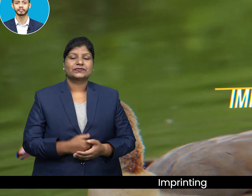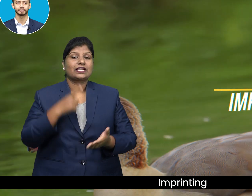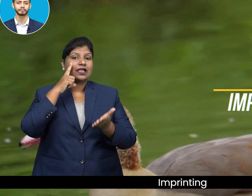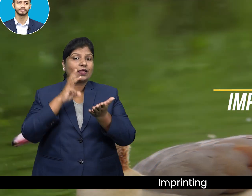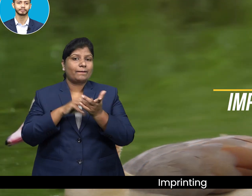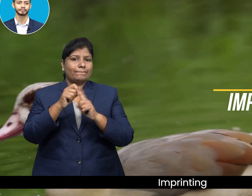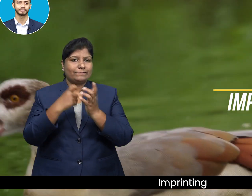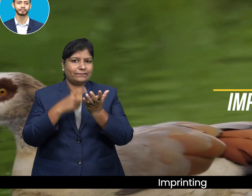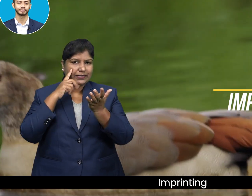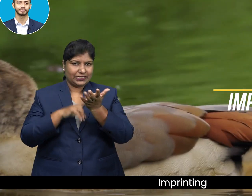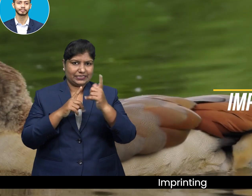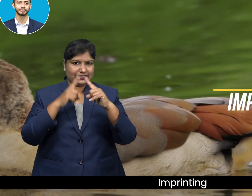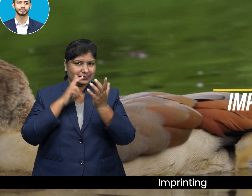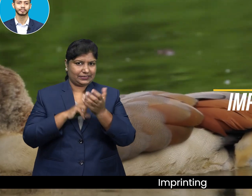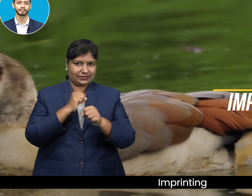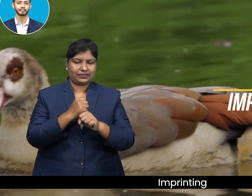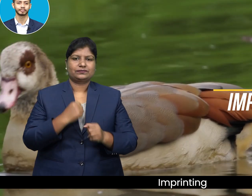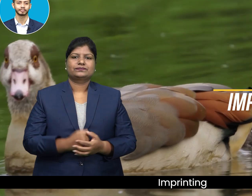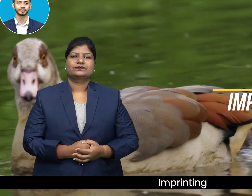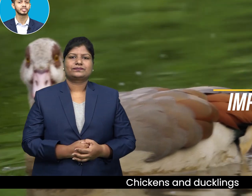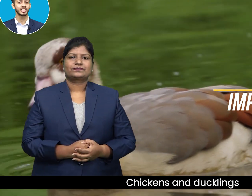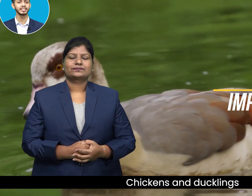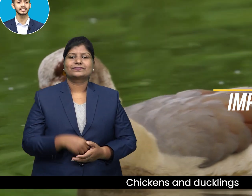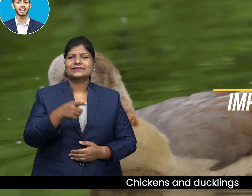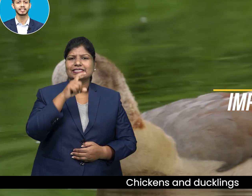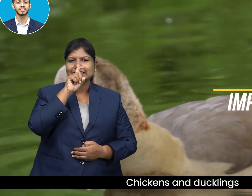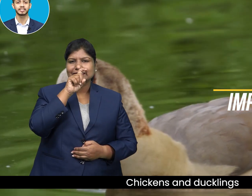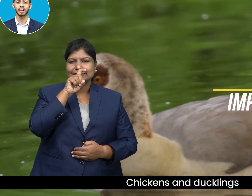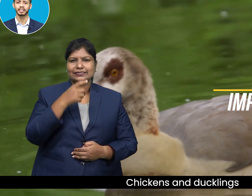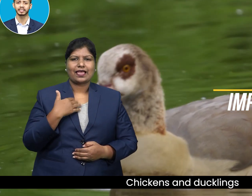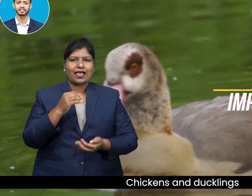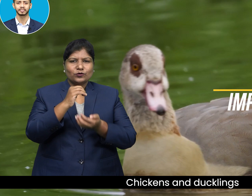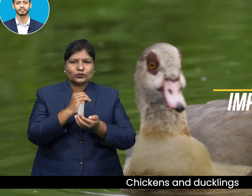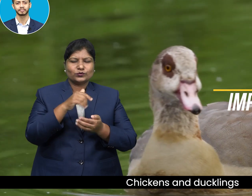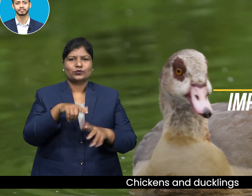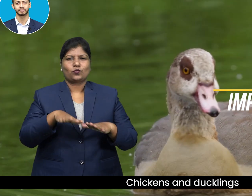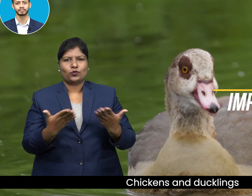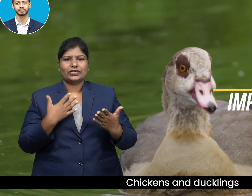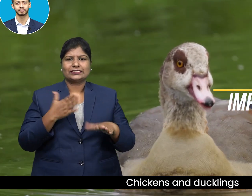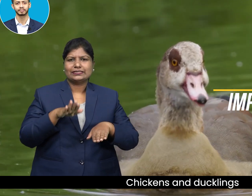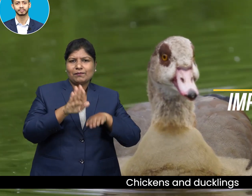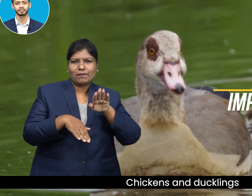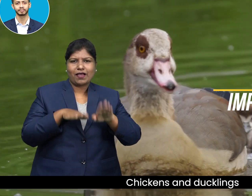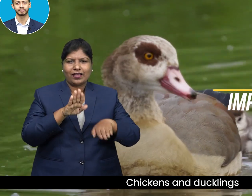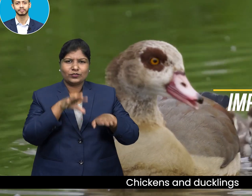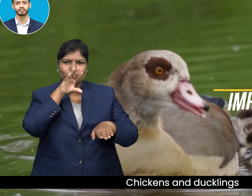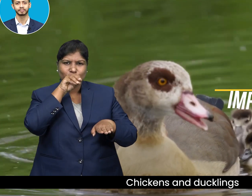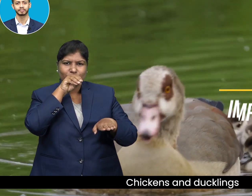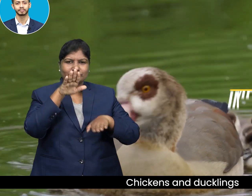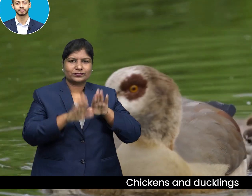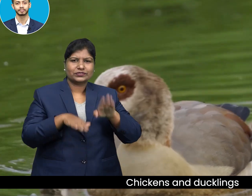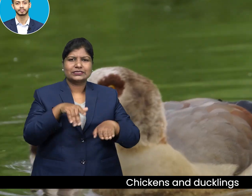Imprinting. Chickens and ducklings